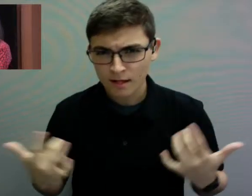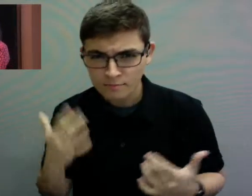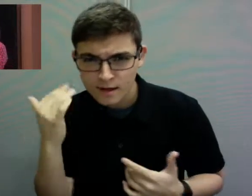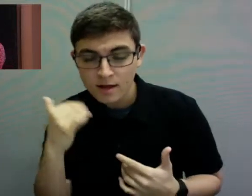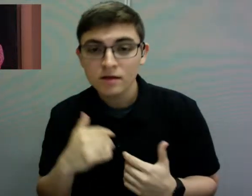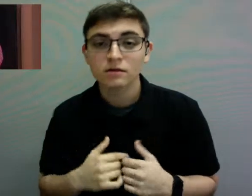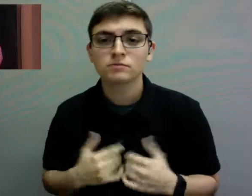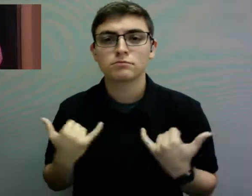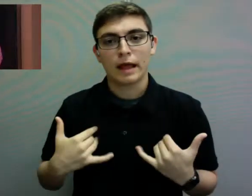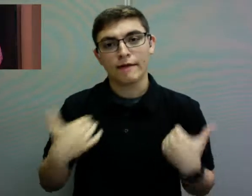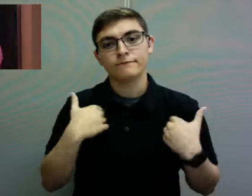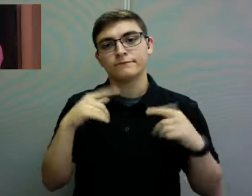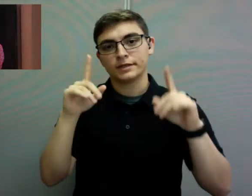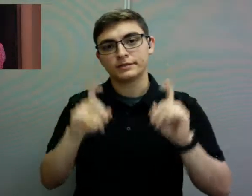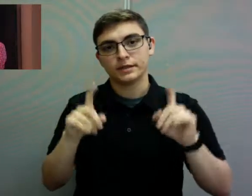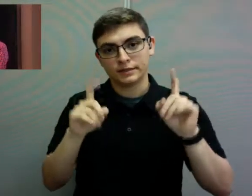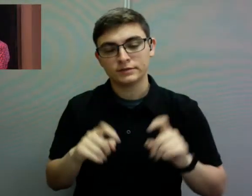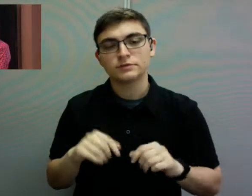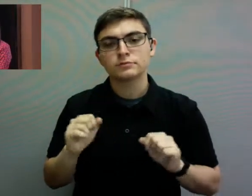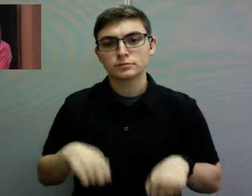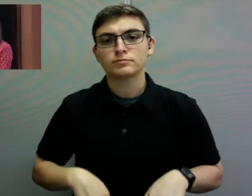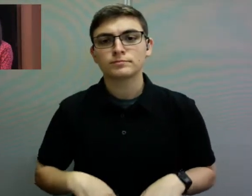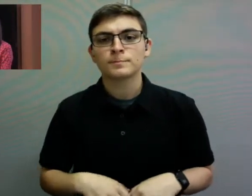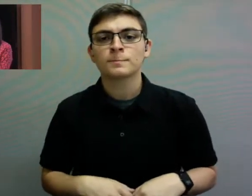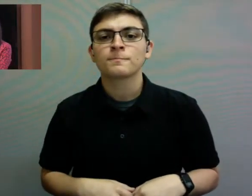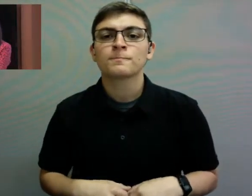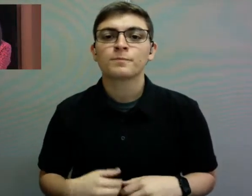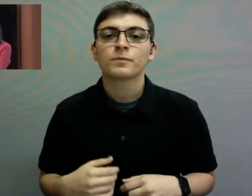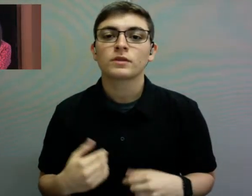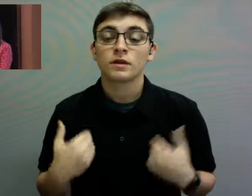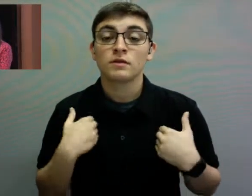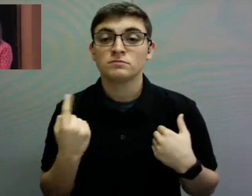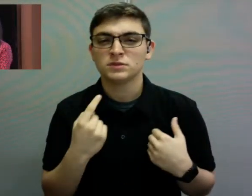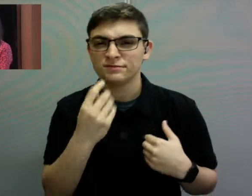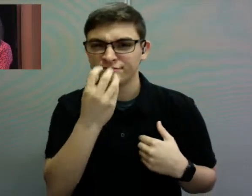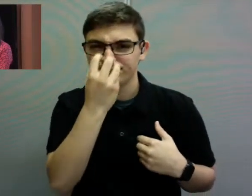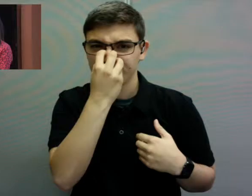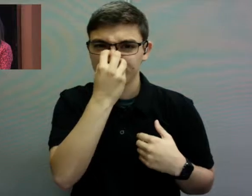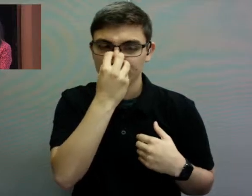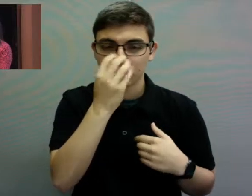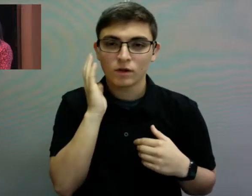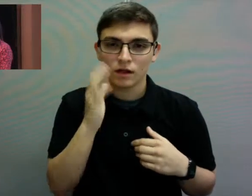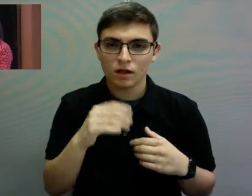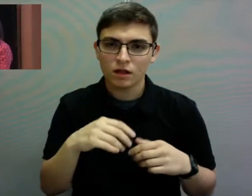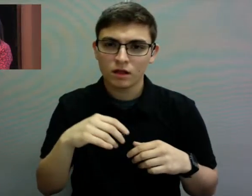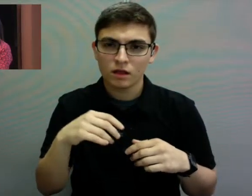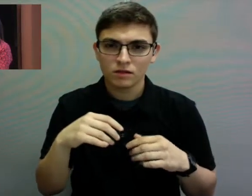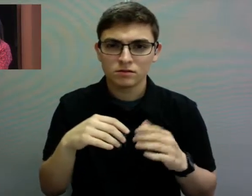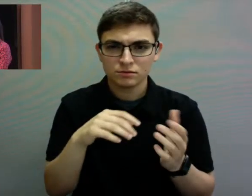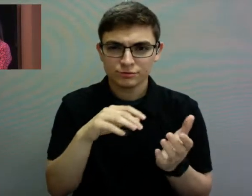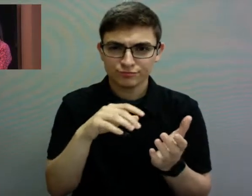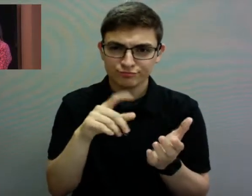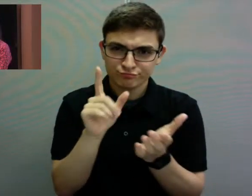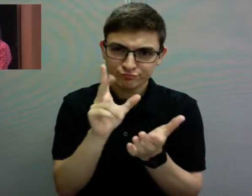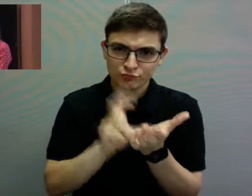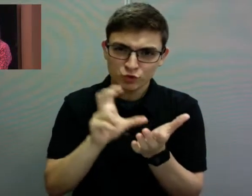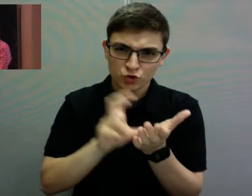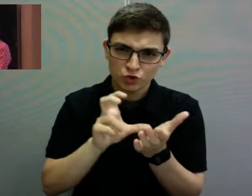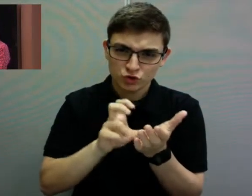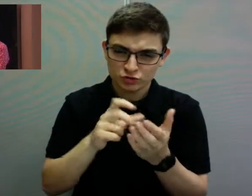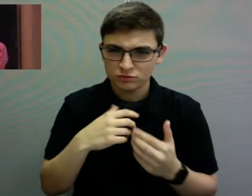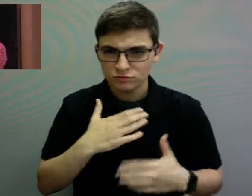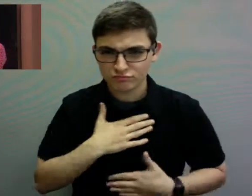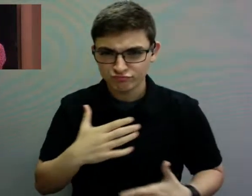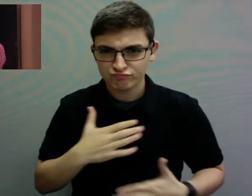test now that you can even take at home where they put a little nose oxygen level on and a little monitor to see if you're not getting